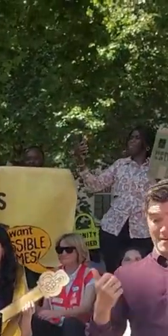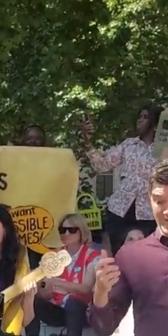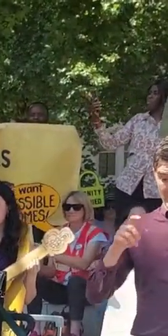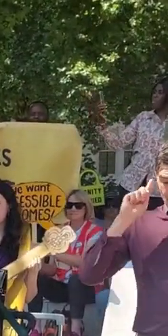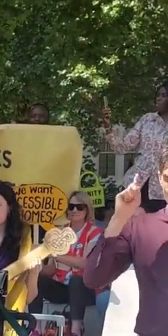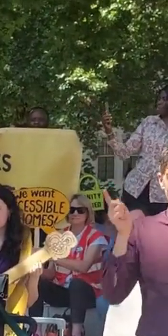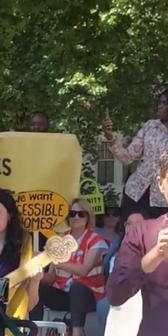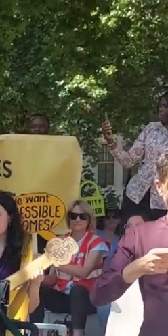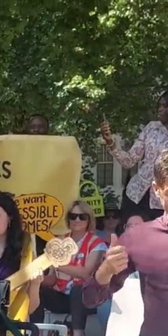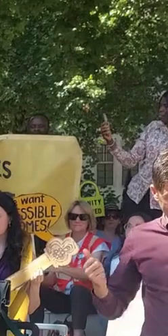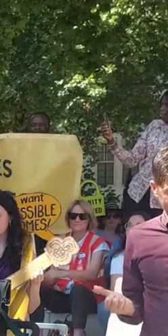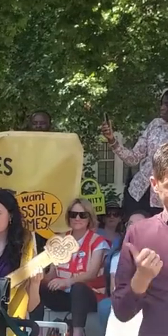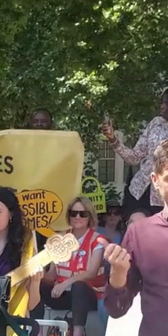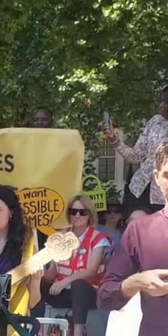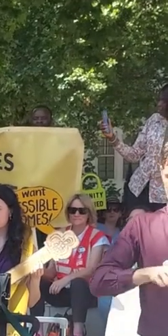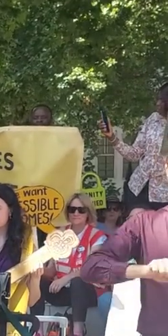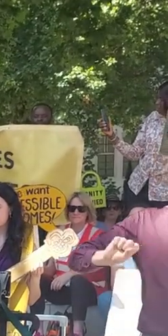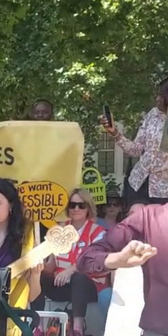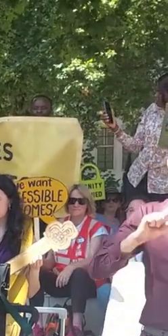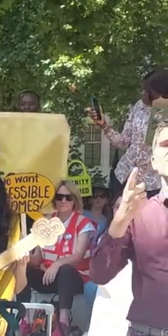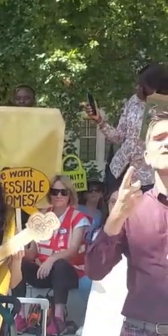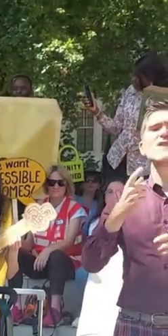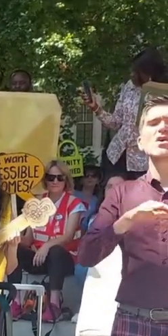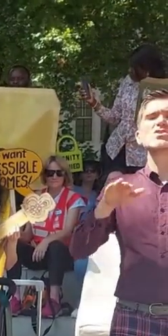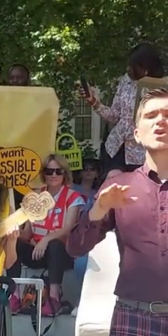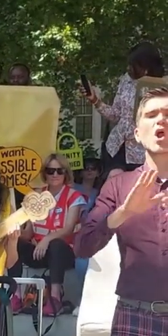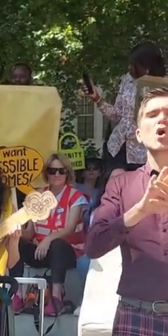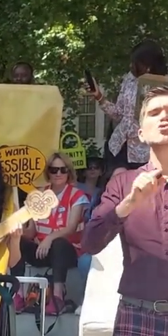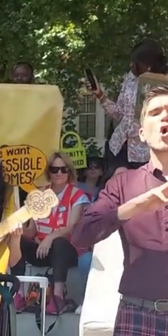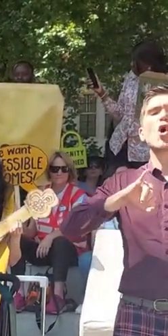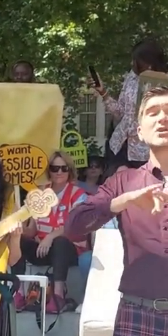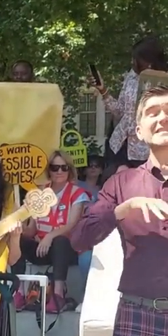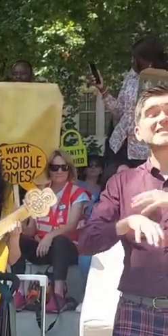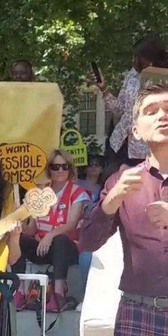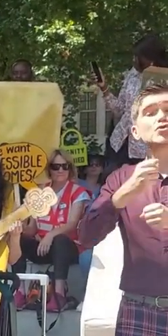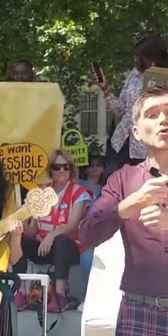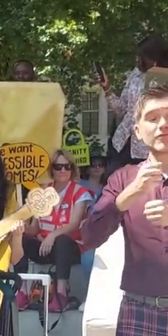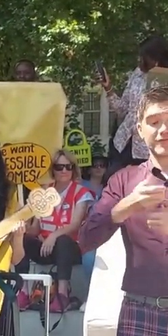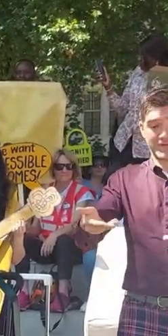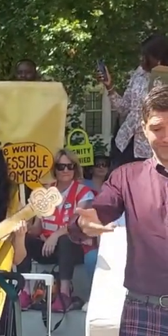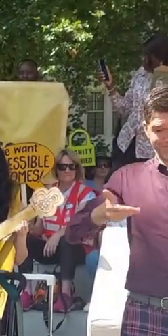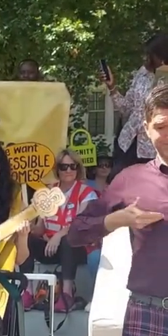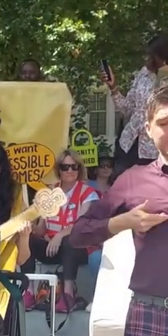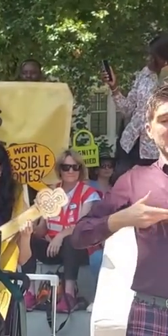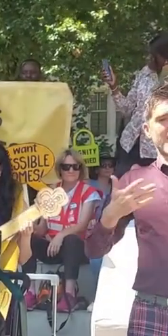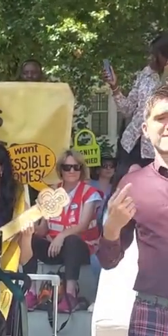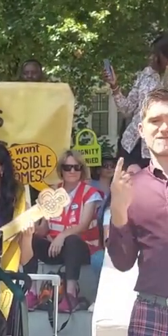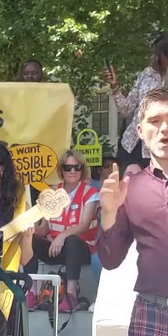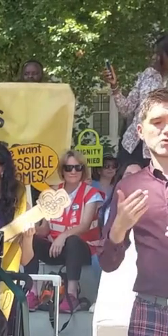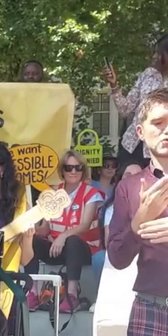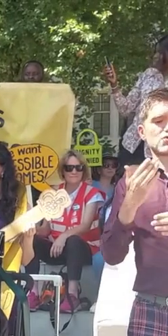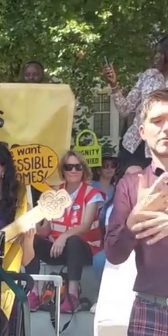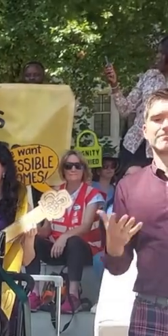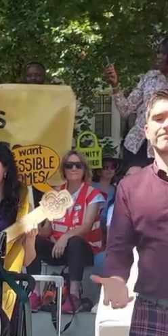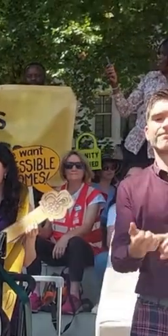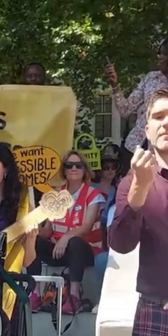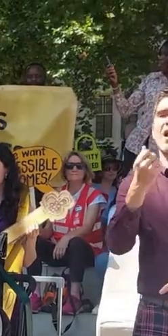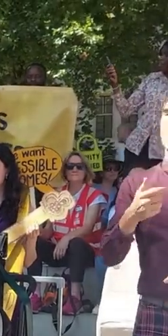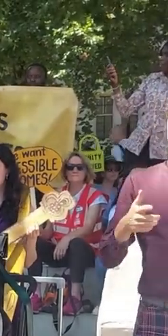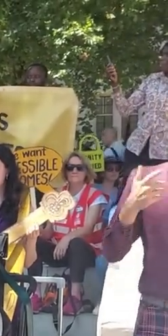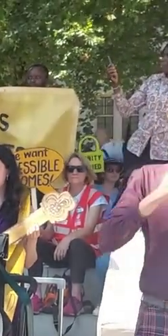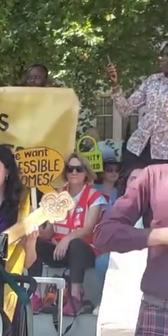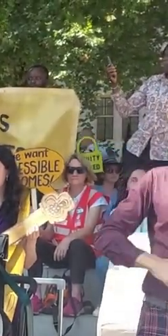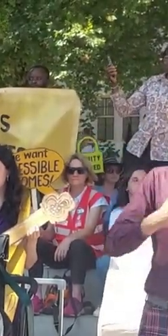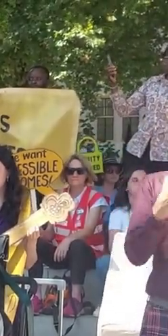from university with a first-class honours degree in human geography, I landed my first job as an independent living